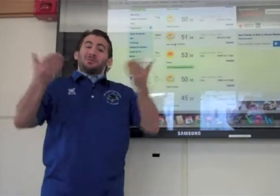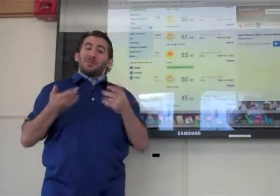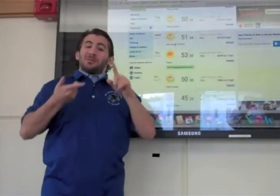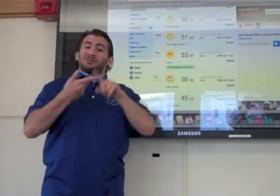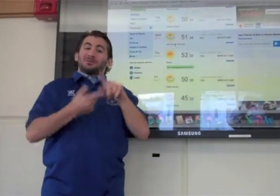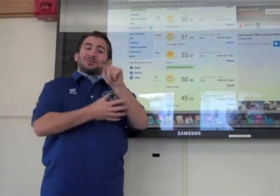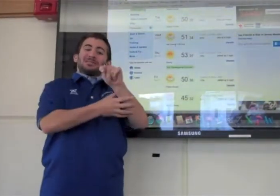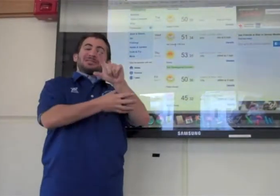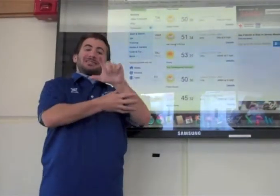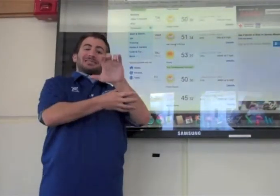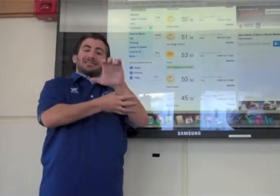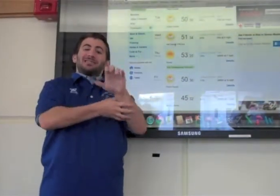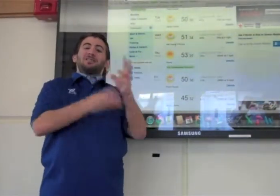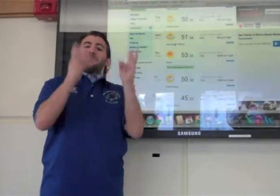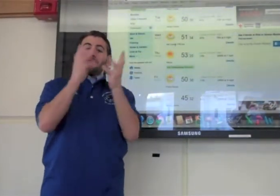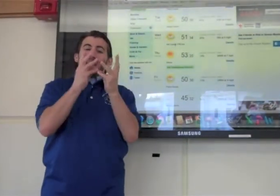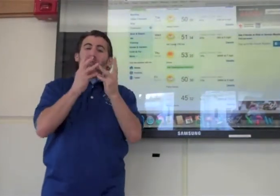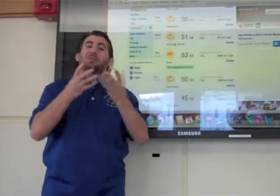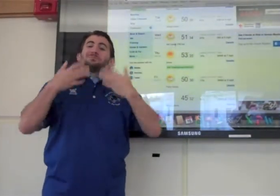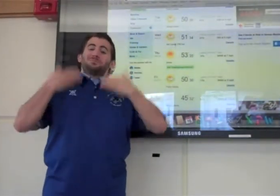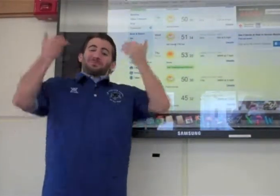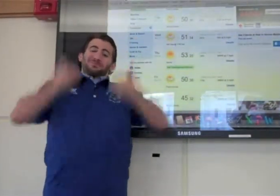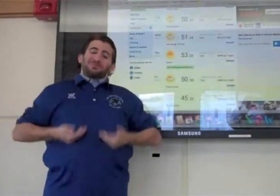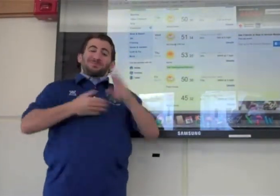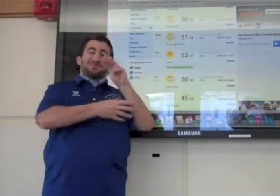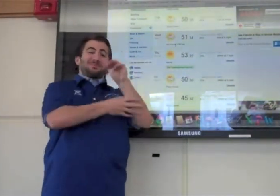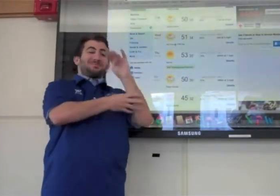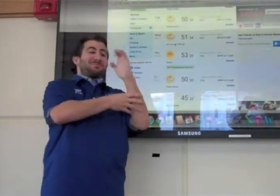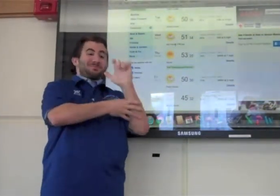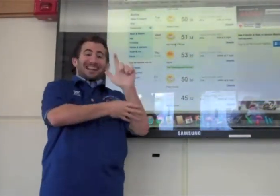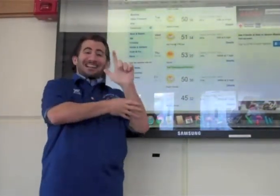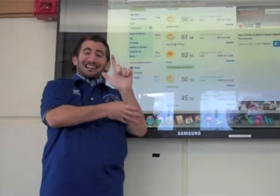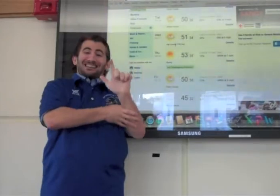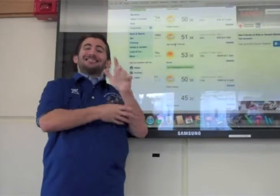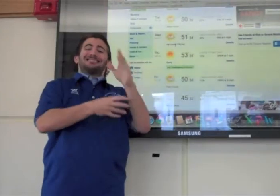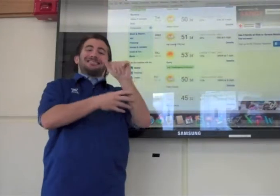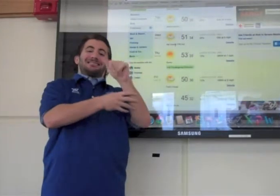Yes, hello. Welcome to the TLC weather forecast. My name is Michael LaPonte.